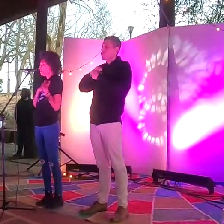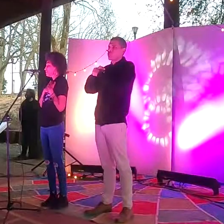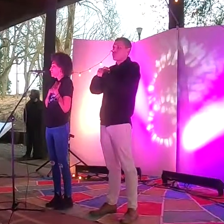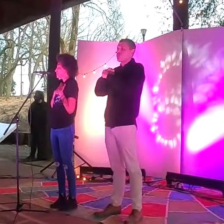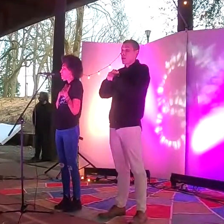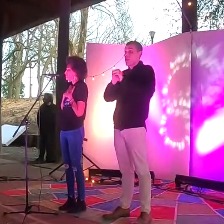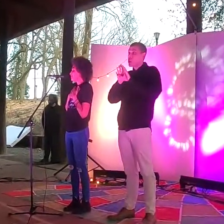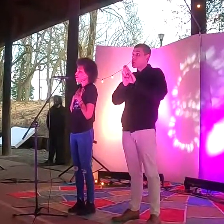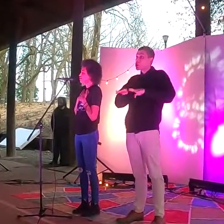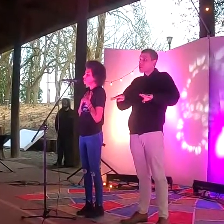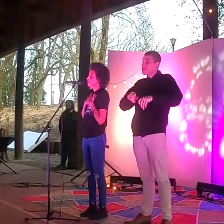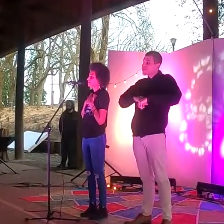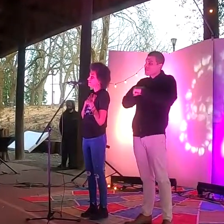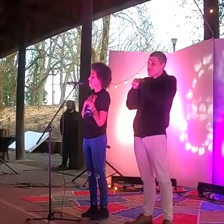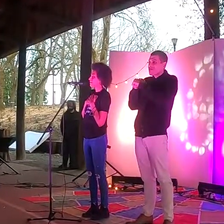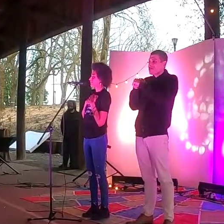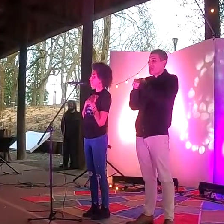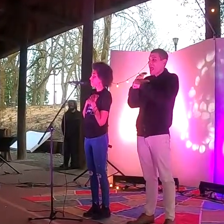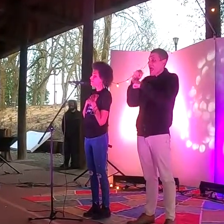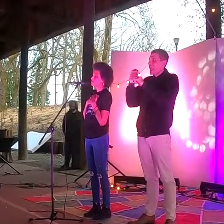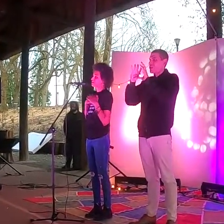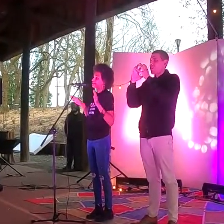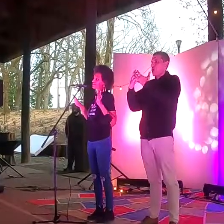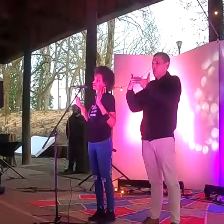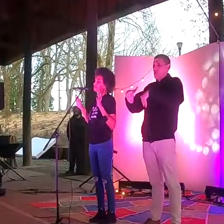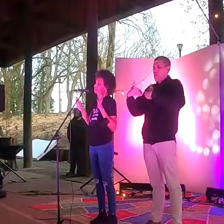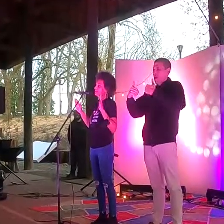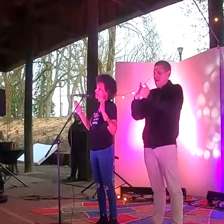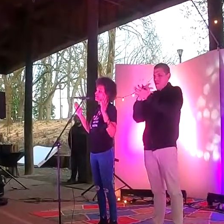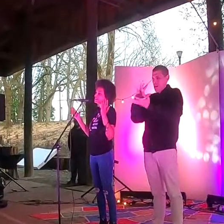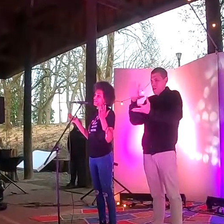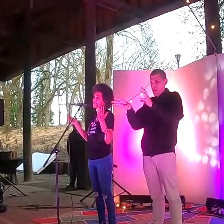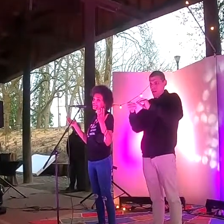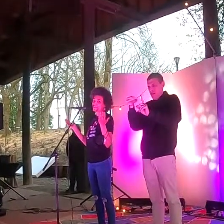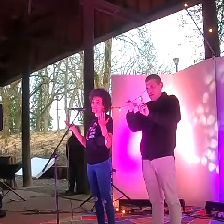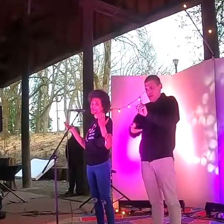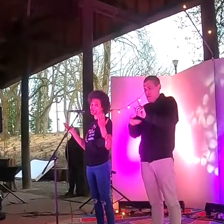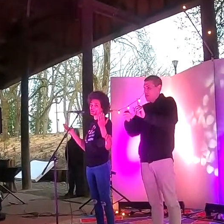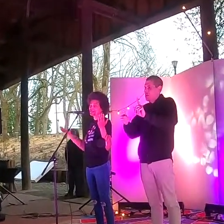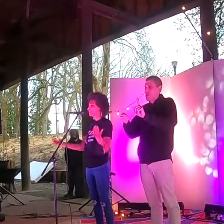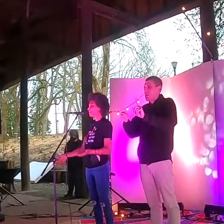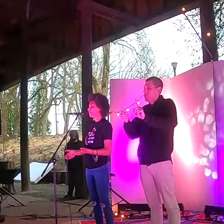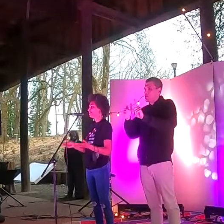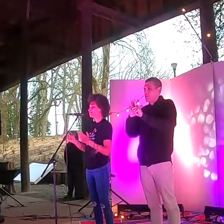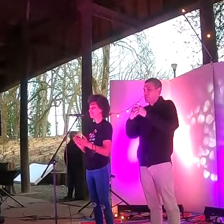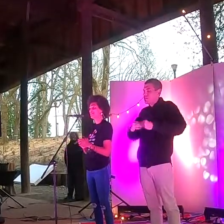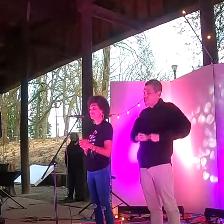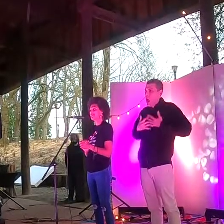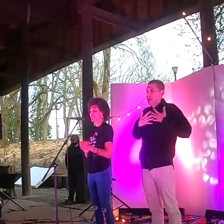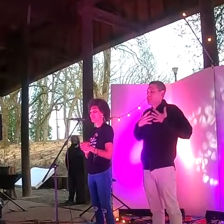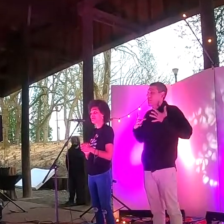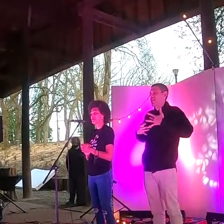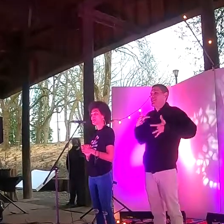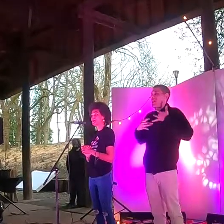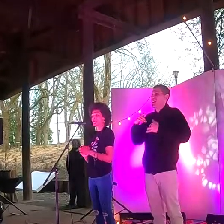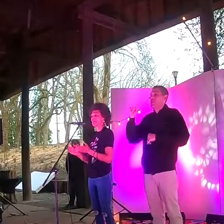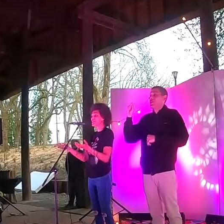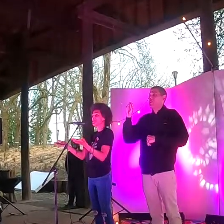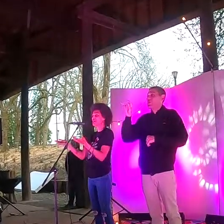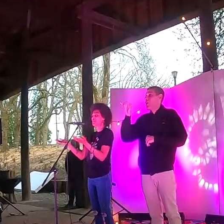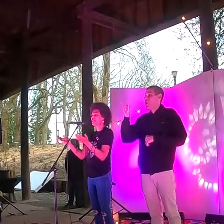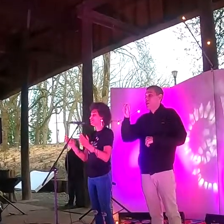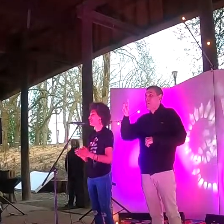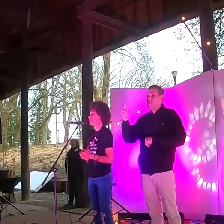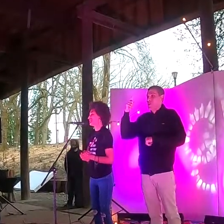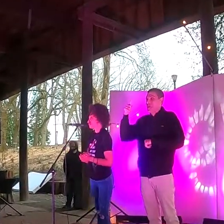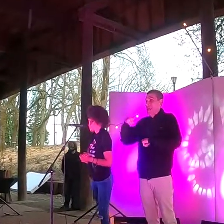liberation, and that's incredibly inspiring on a foundational level. I'm excited to introduce Tanya for the first time, bringing